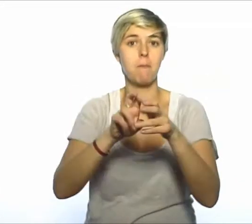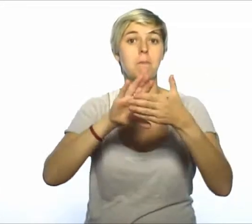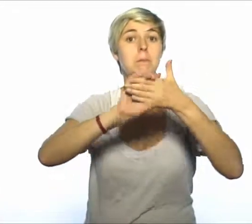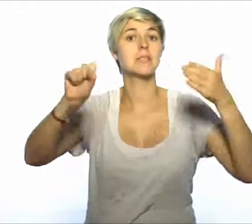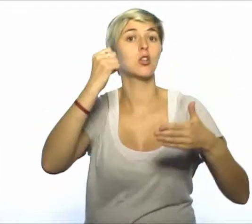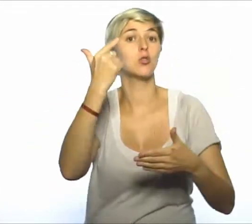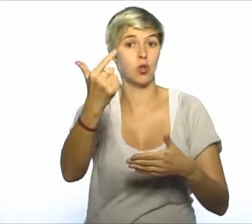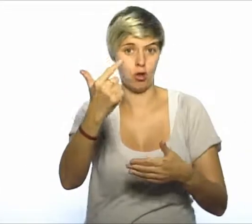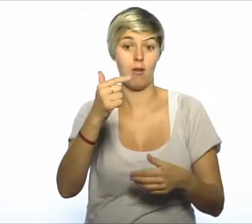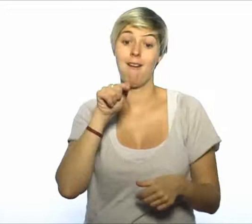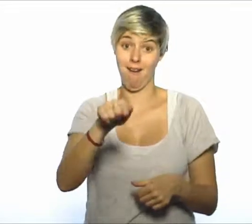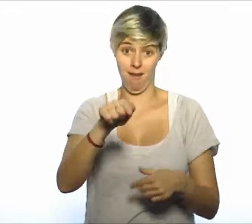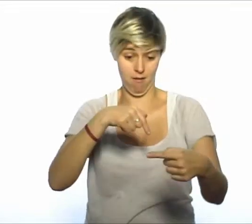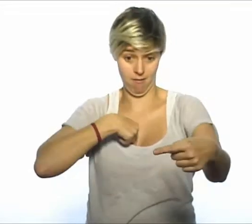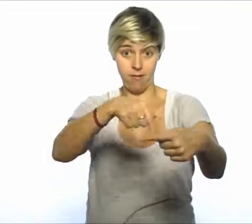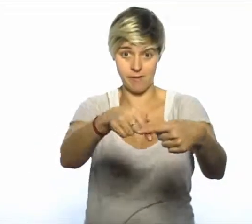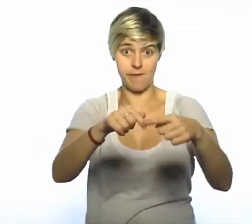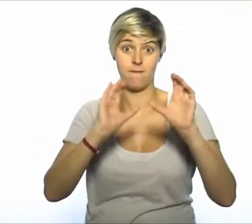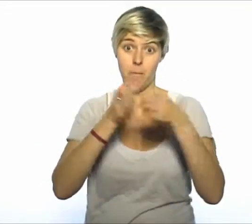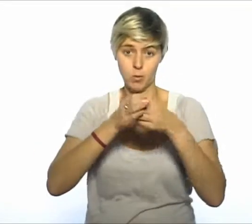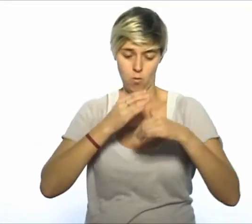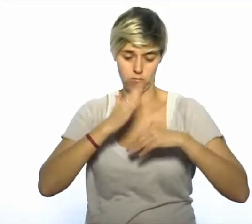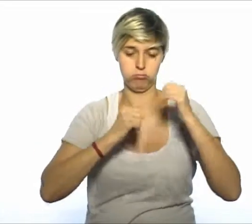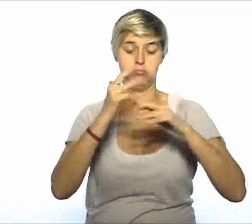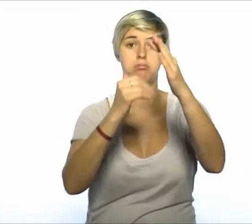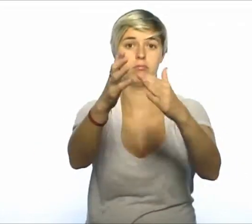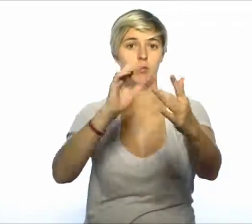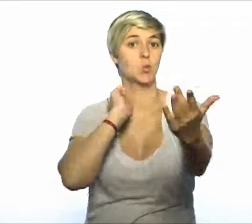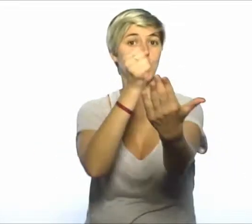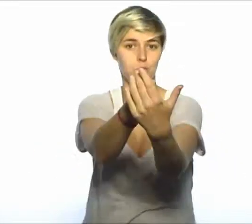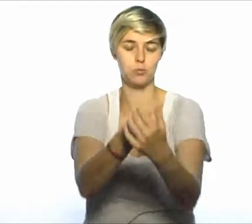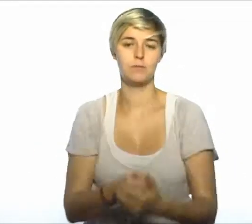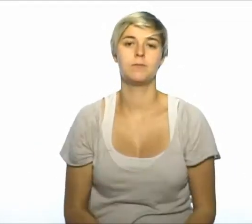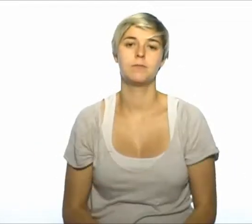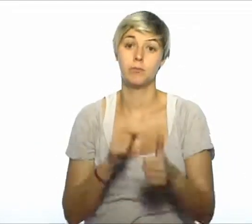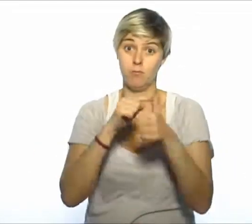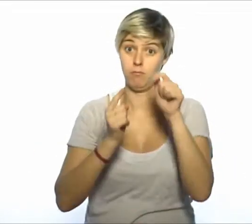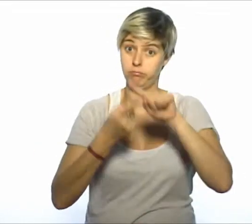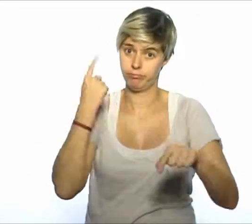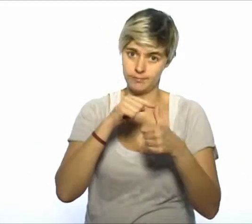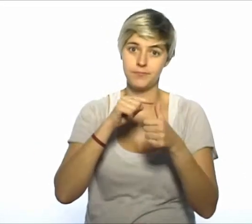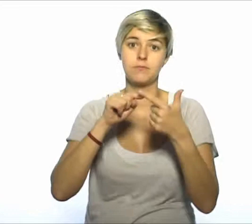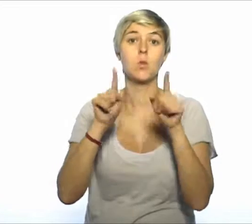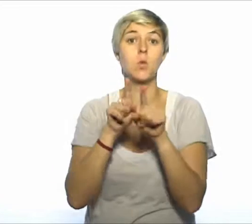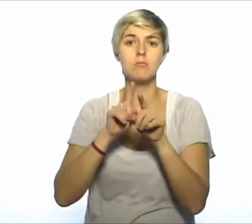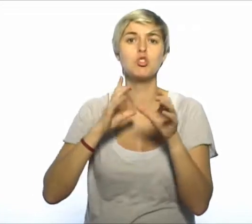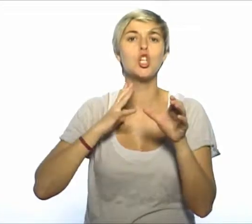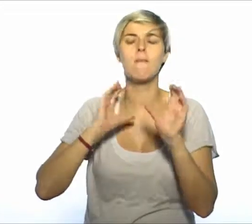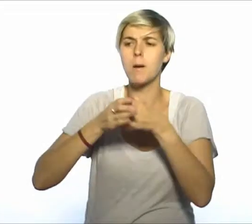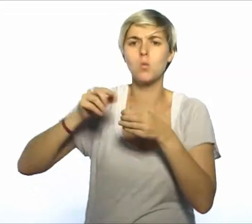So we're involved in building training programs from the beginning up to the master's degree. This is also very important. There